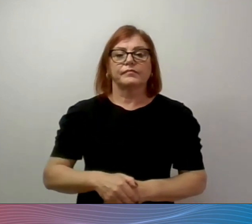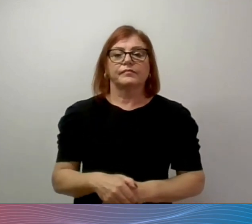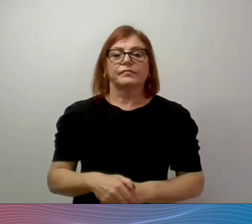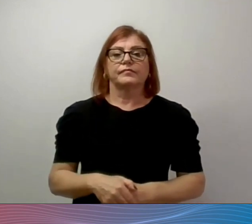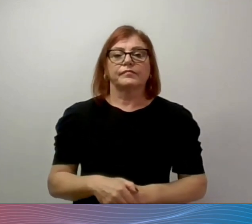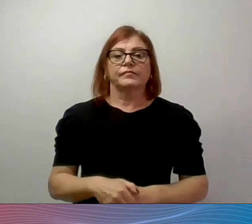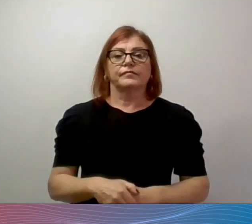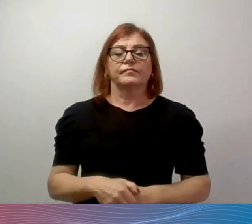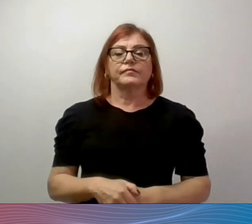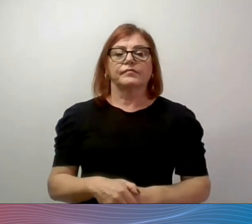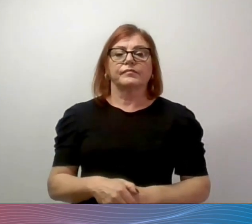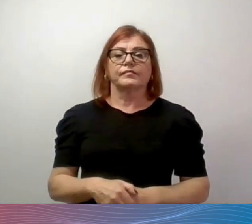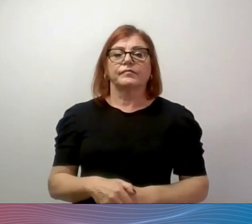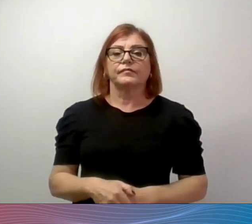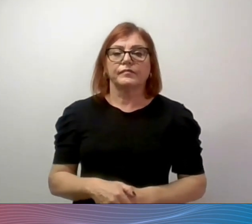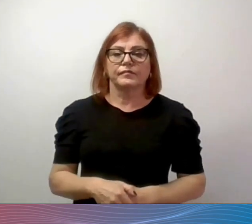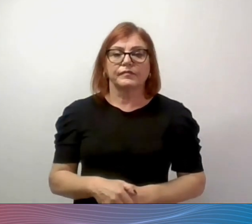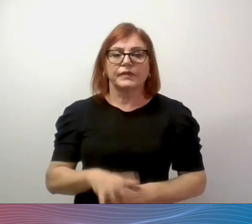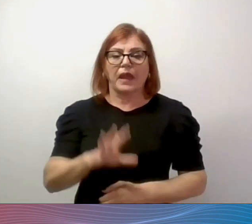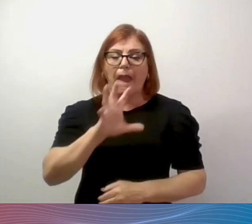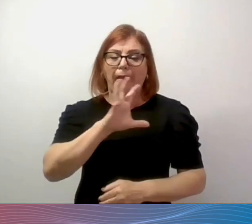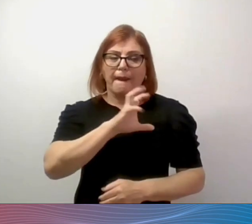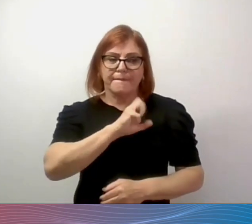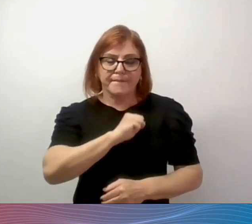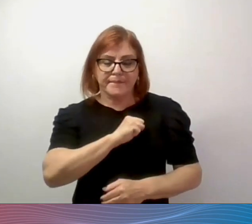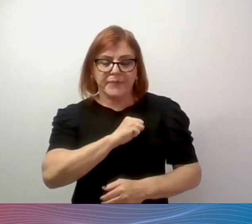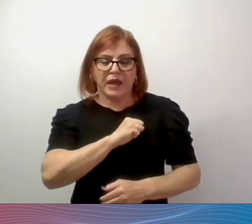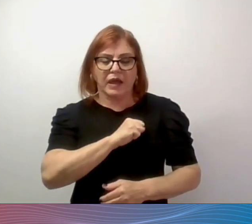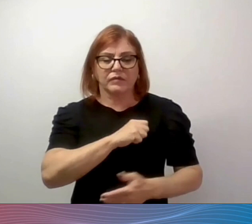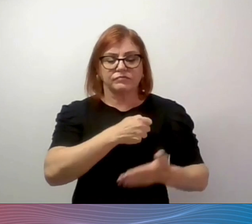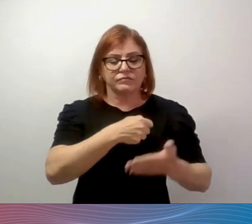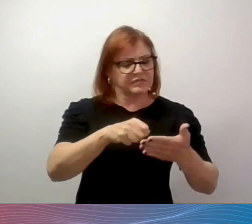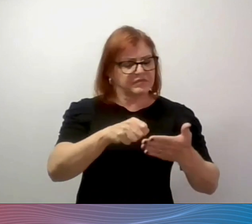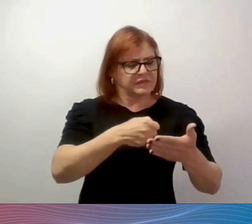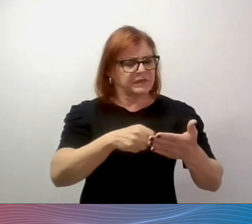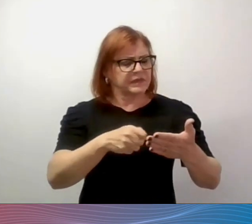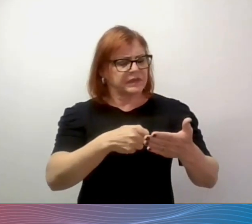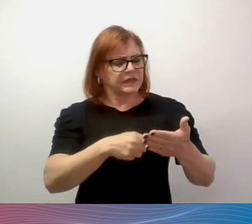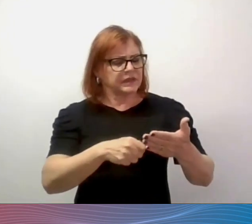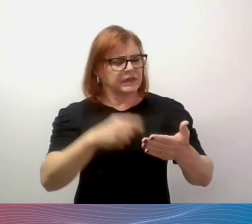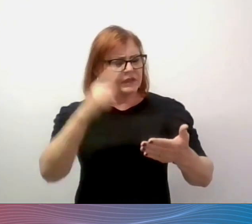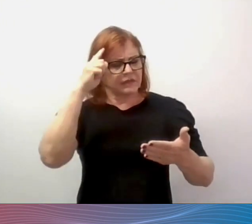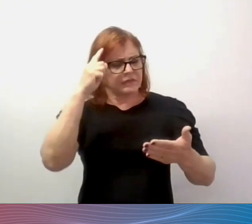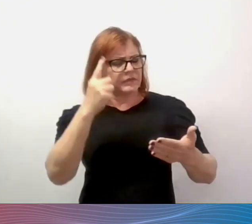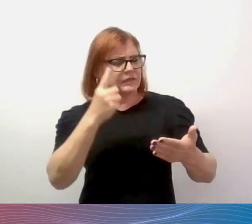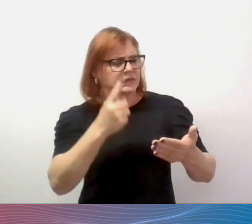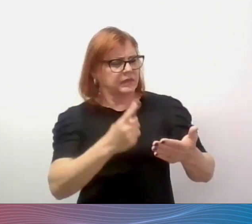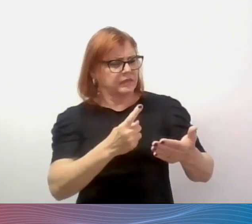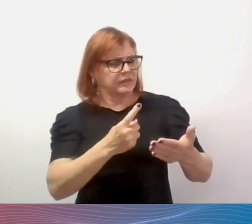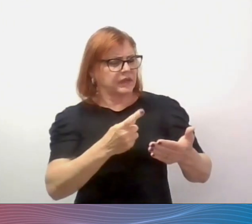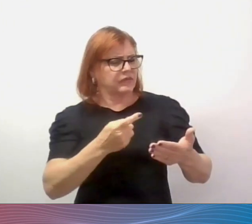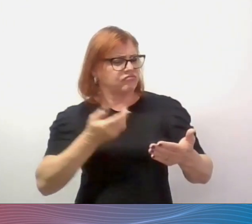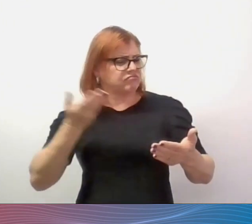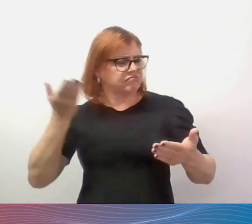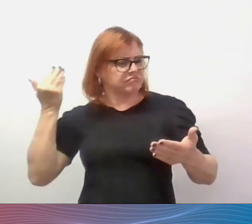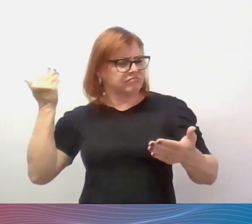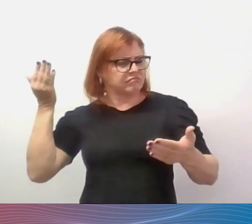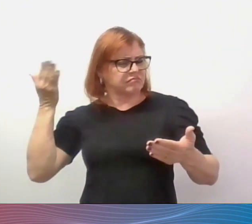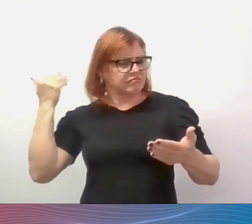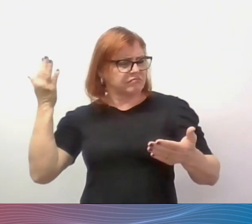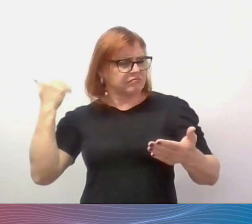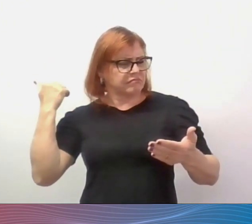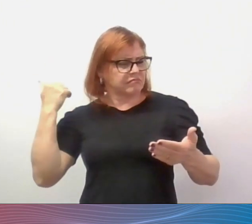Amados, não vos escrevo um mandamento novo, senão um mandamento antigo, o qual desde o princípio